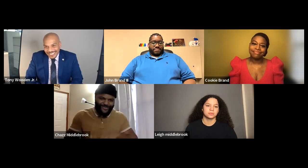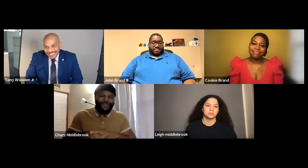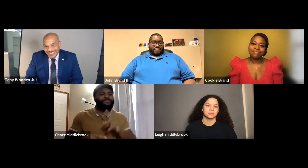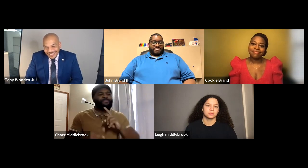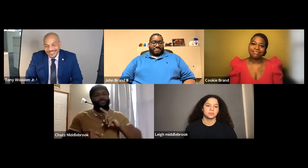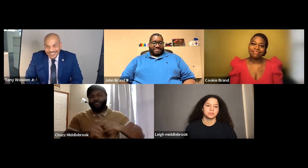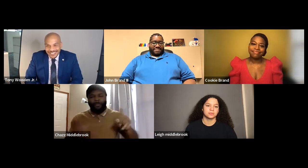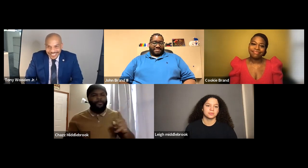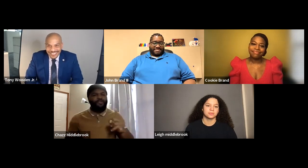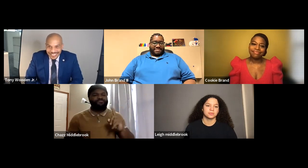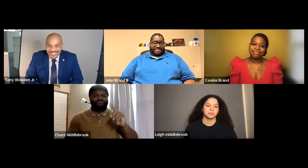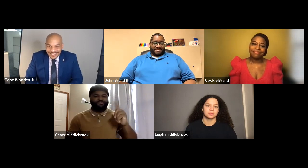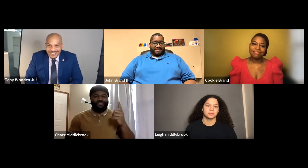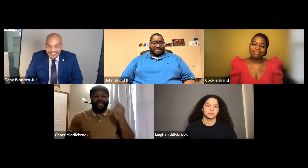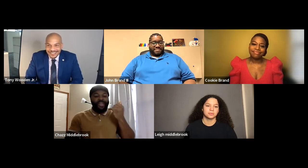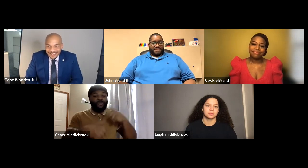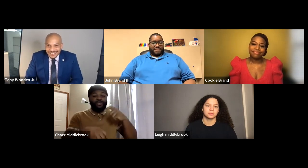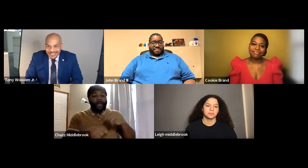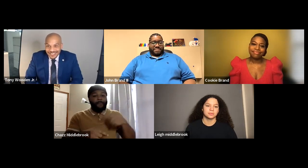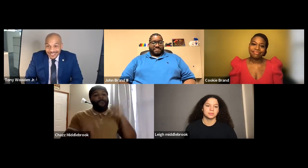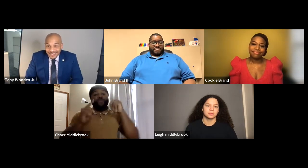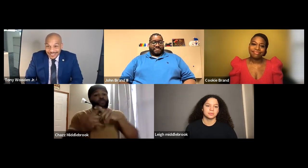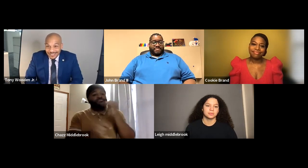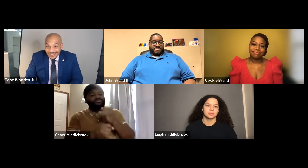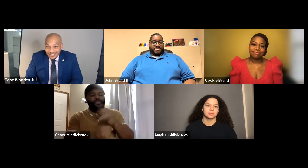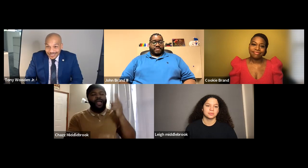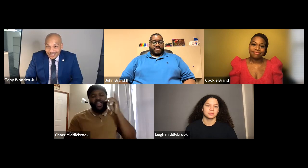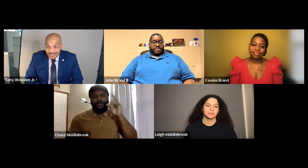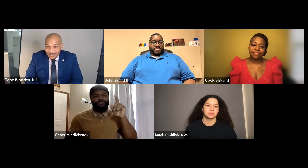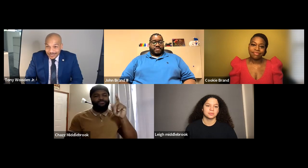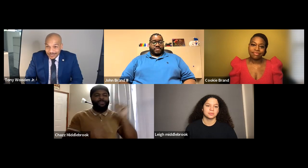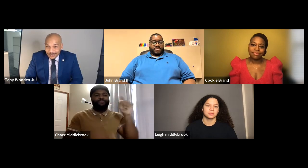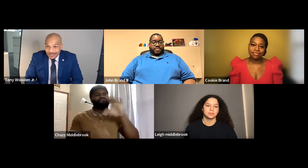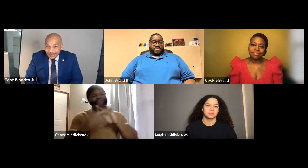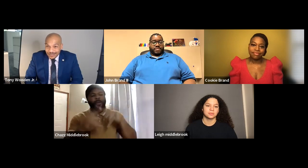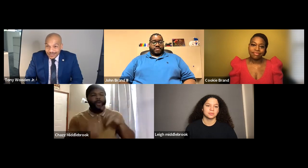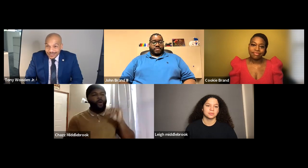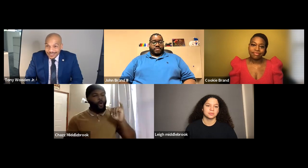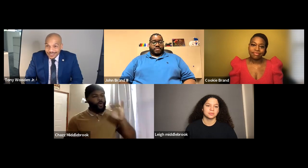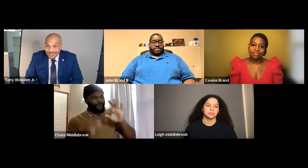can't, obviously, because I'm hearing, but I remember feeling that I really wanted to be there because